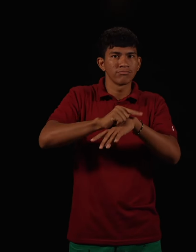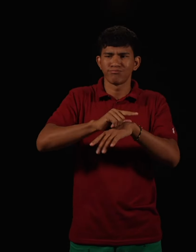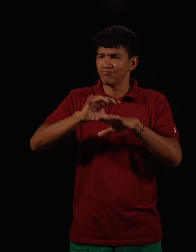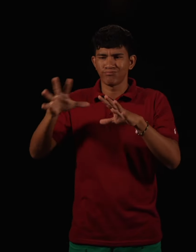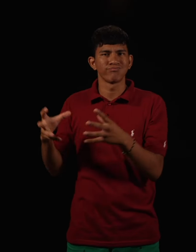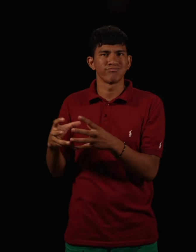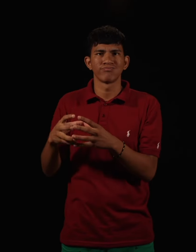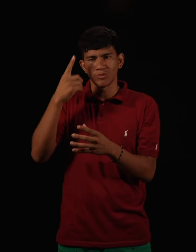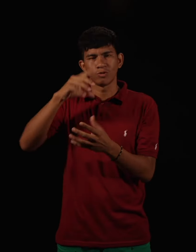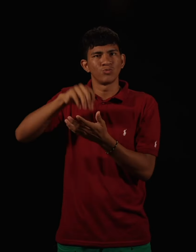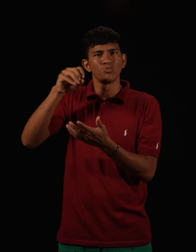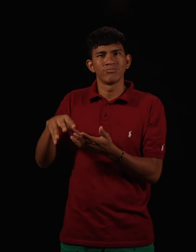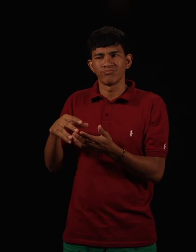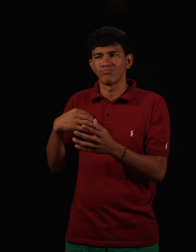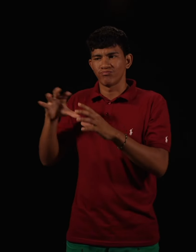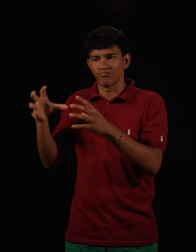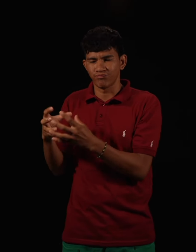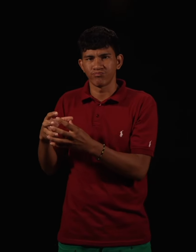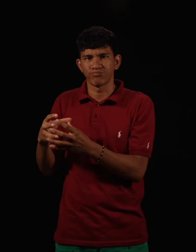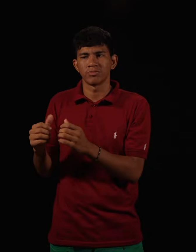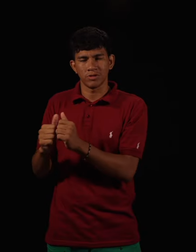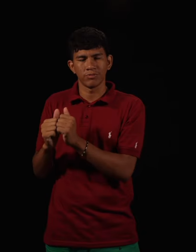the only one. There's some from Europe, United States, and other places.